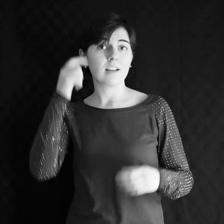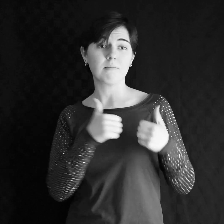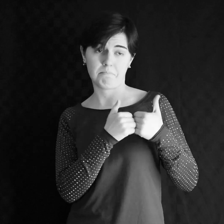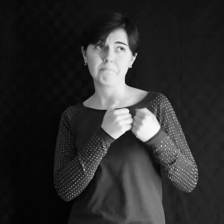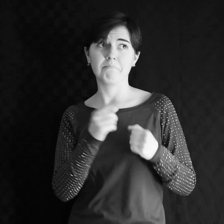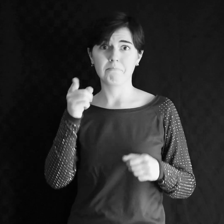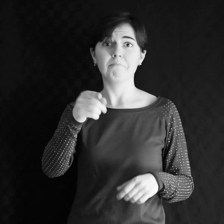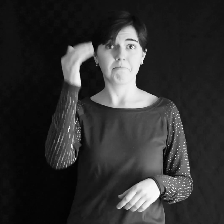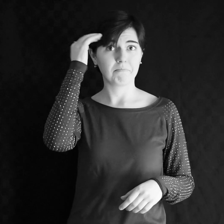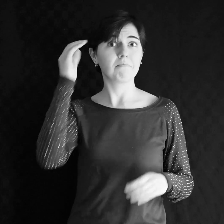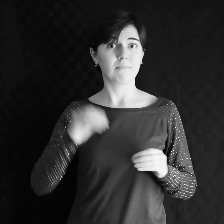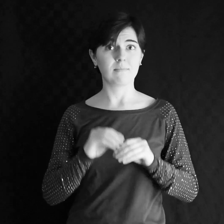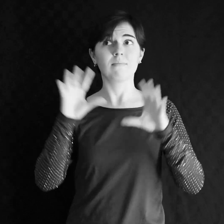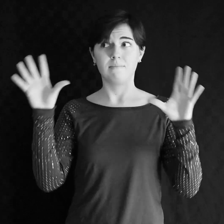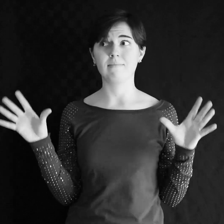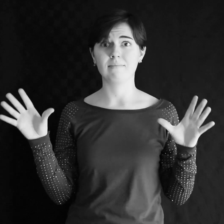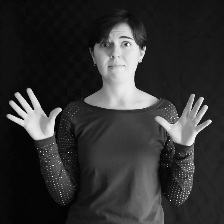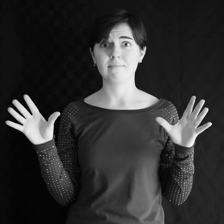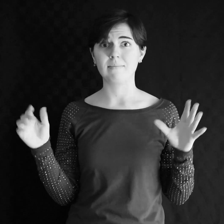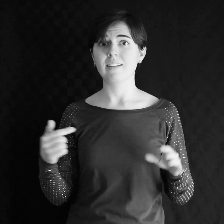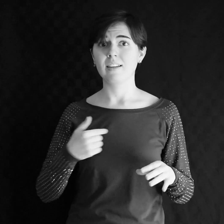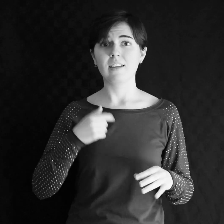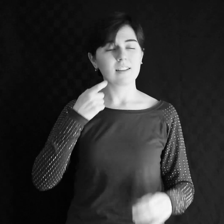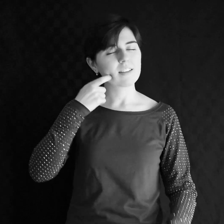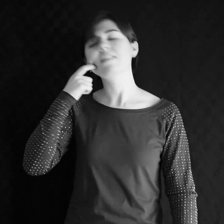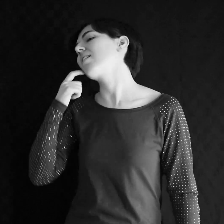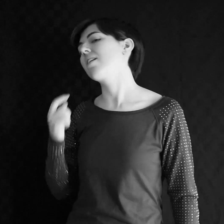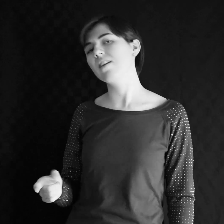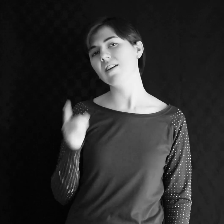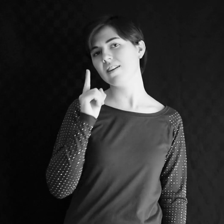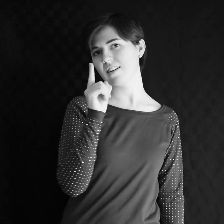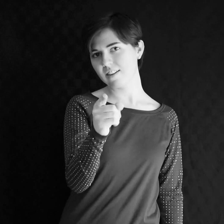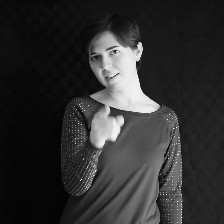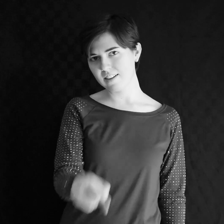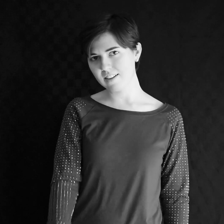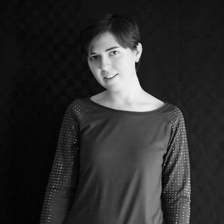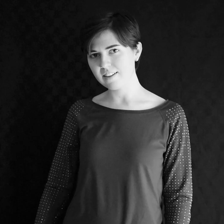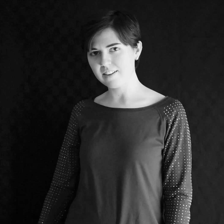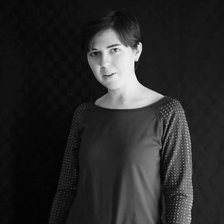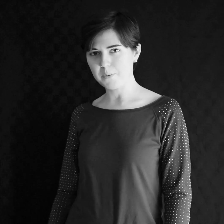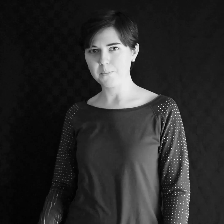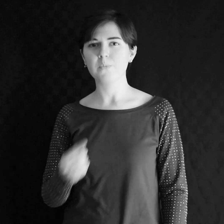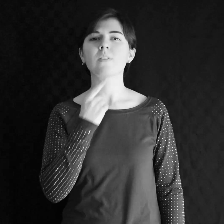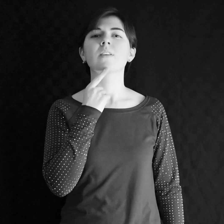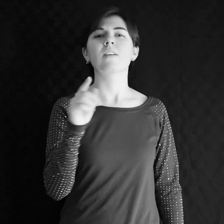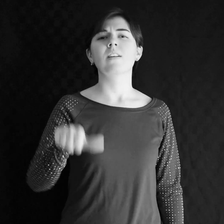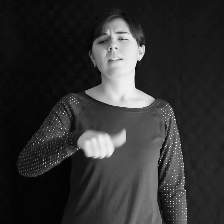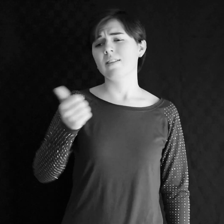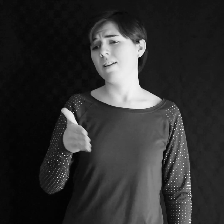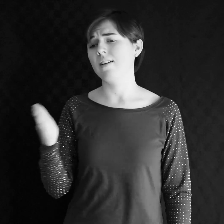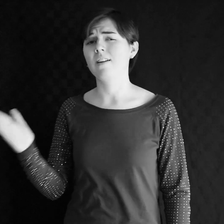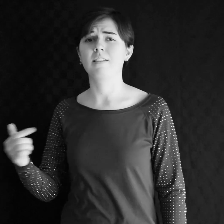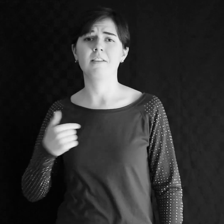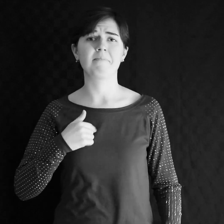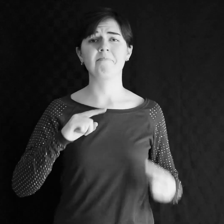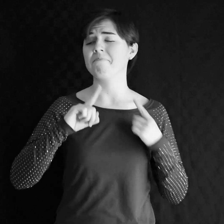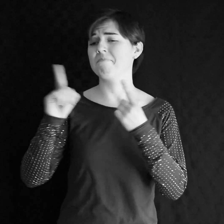And maybe you know it's obvious. I'm a sucker for you. Yeah. Say the word and I'll go.